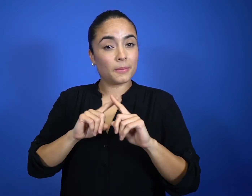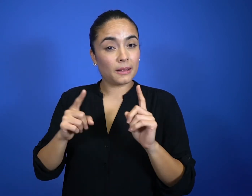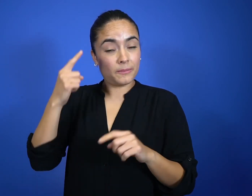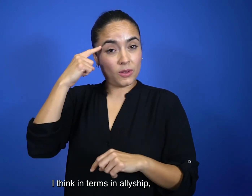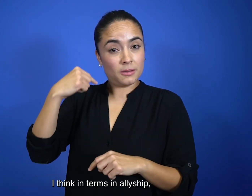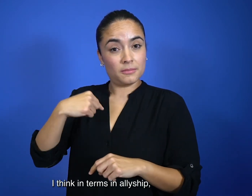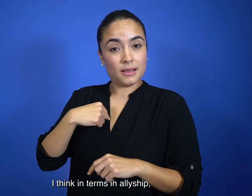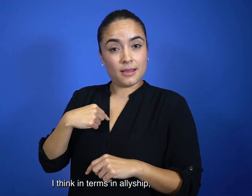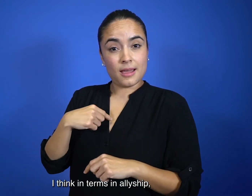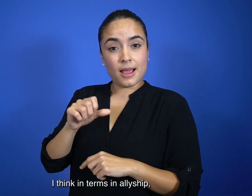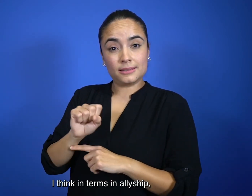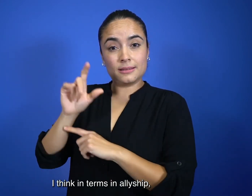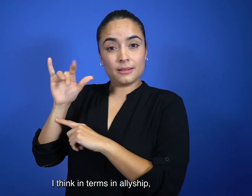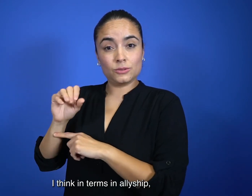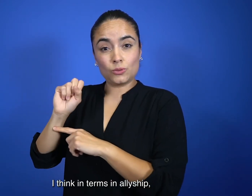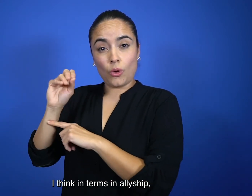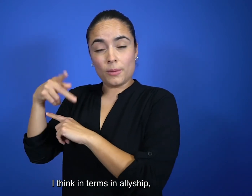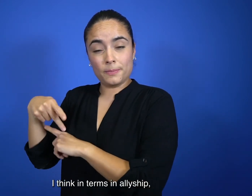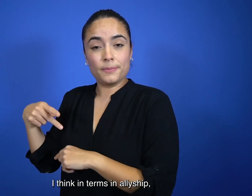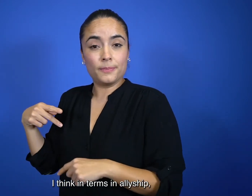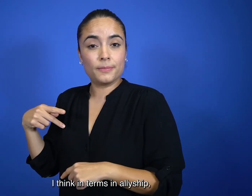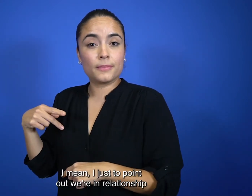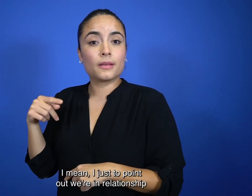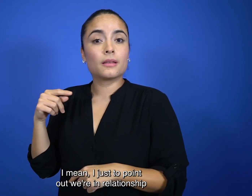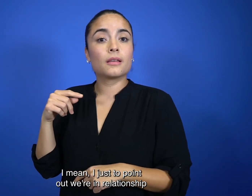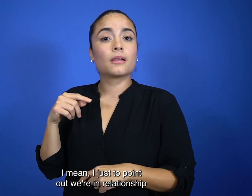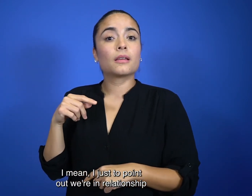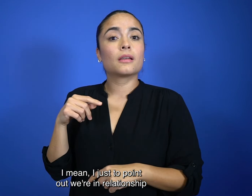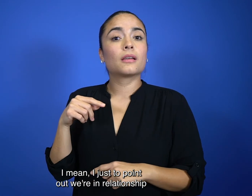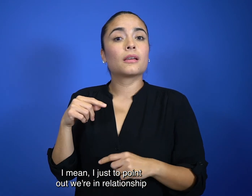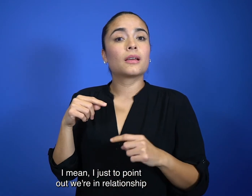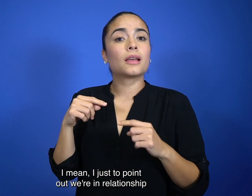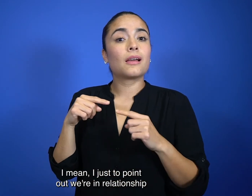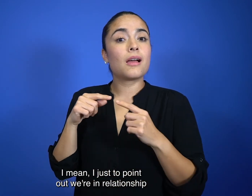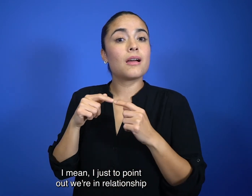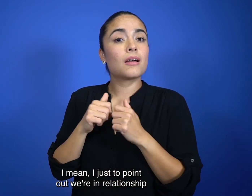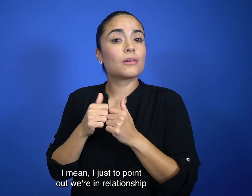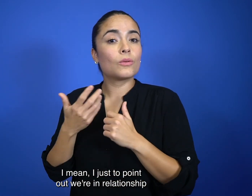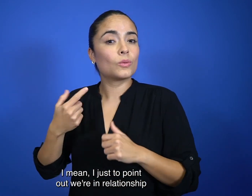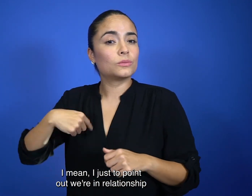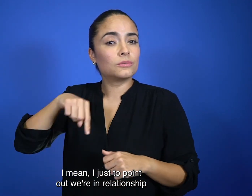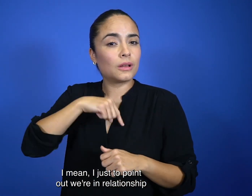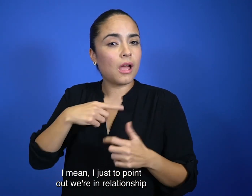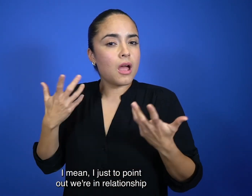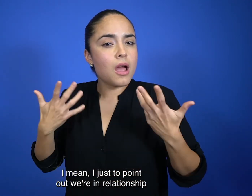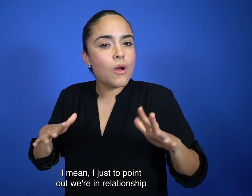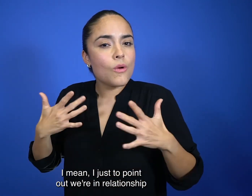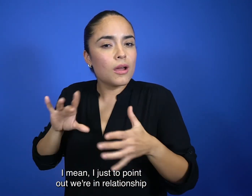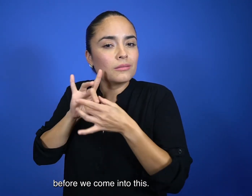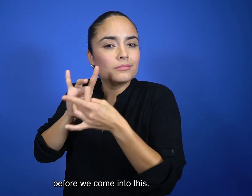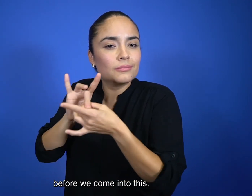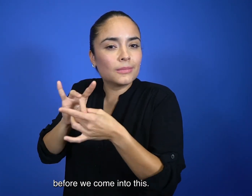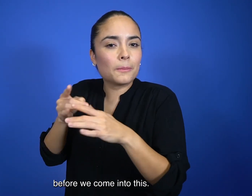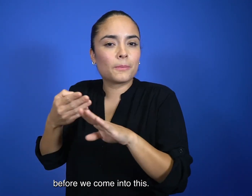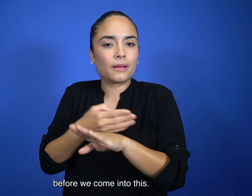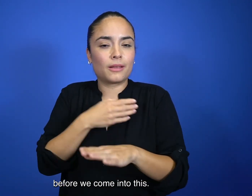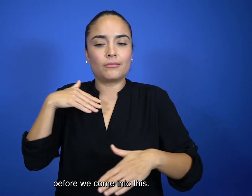I think in terms of allyship, I mean, just to point out, we're in relationship before we come into